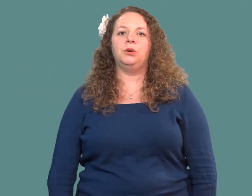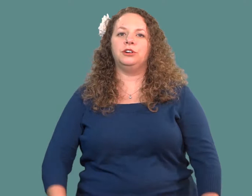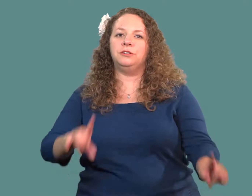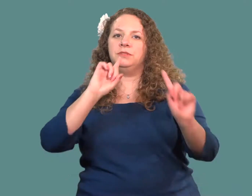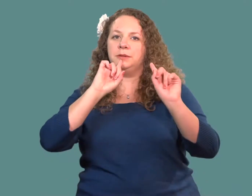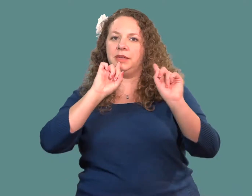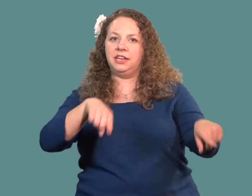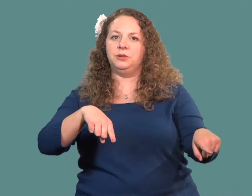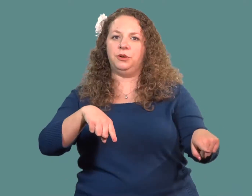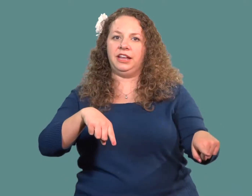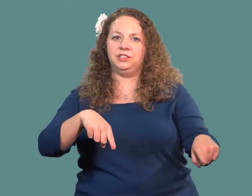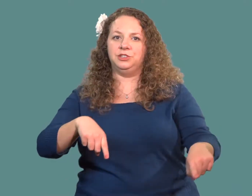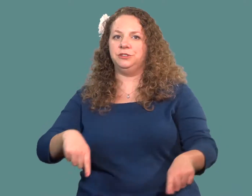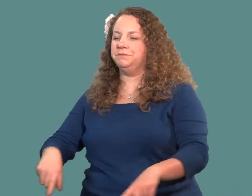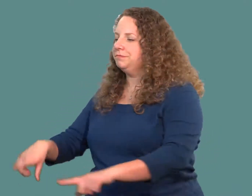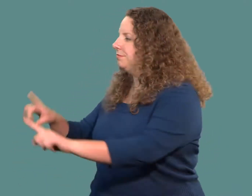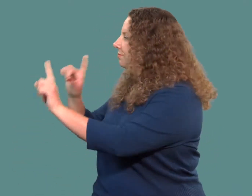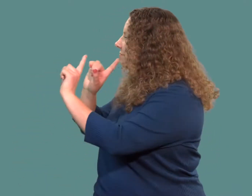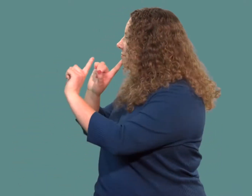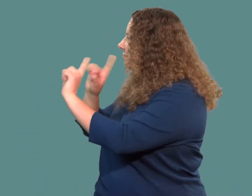Order, command, or answer.